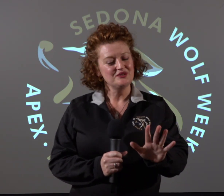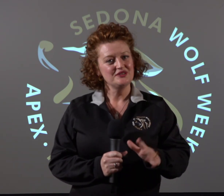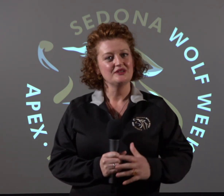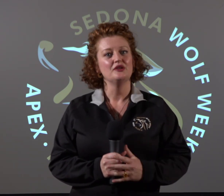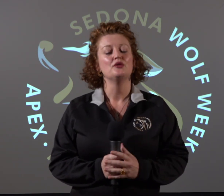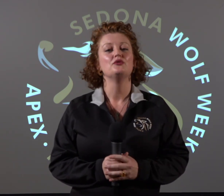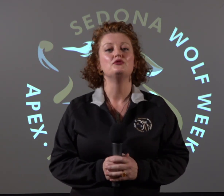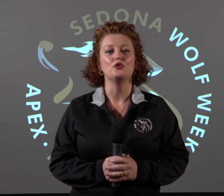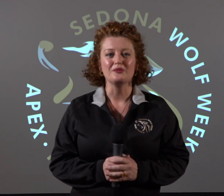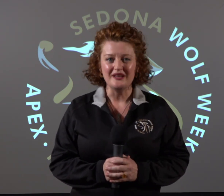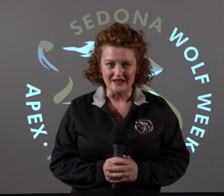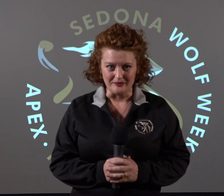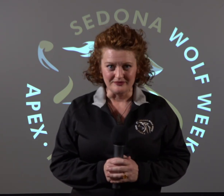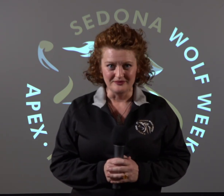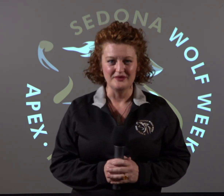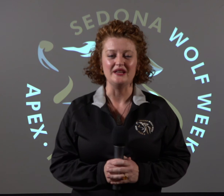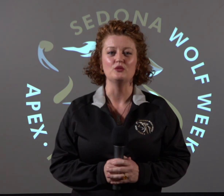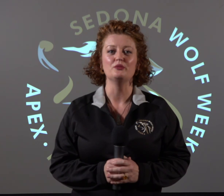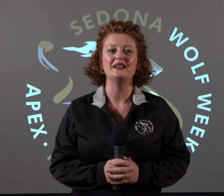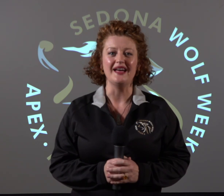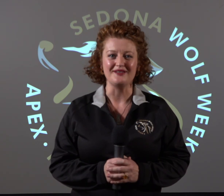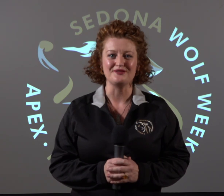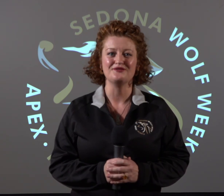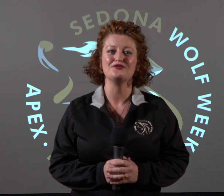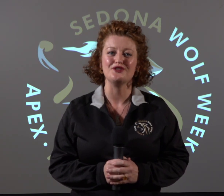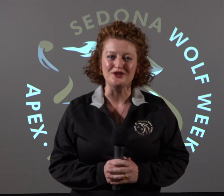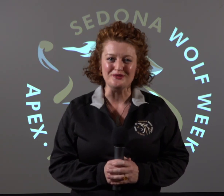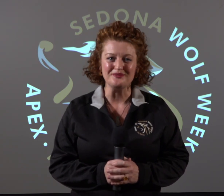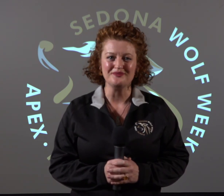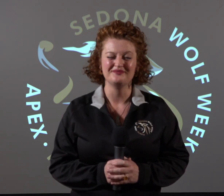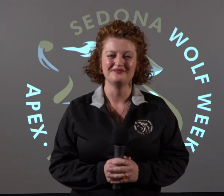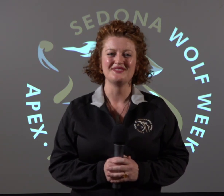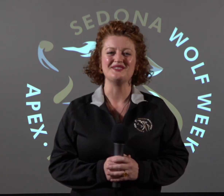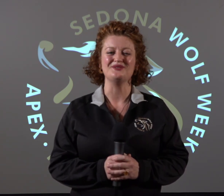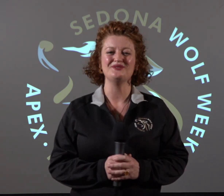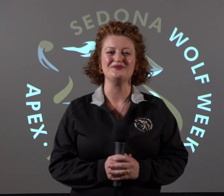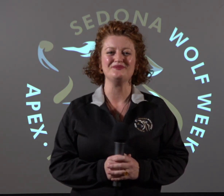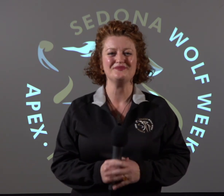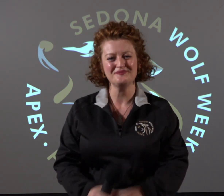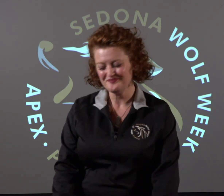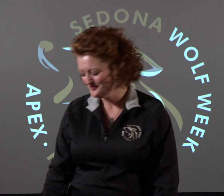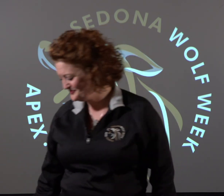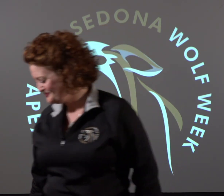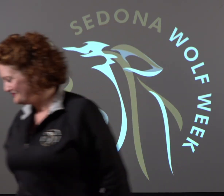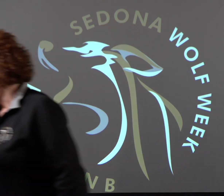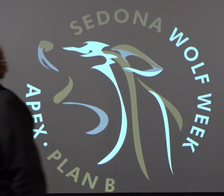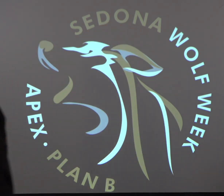tuned. 4 p.m. It will be live for you. See you soon.